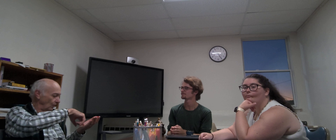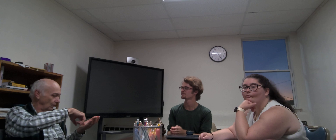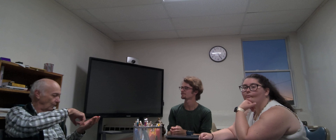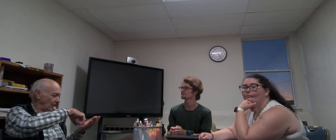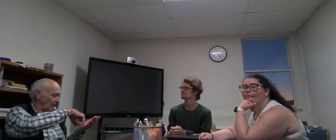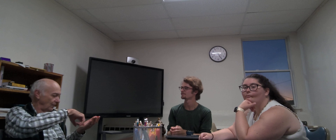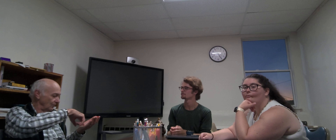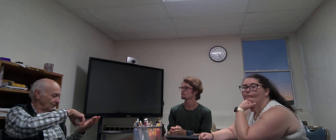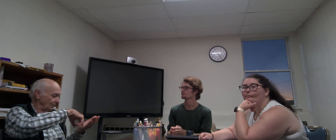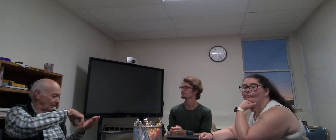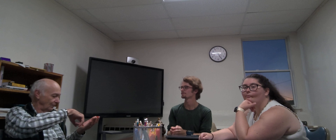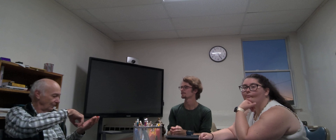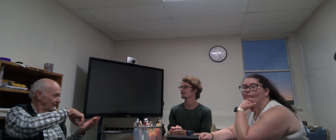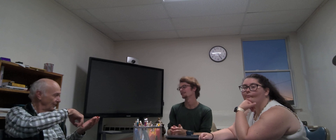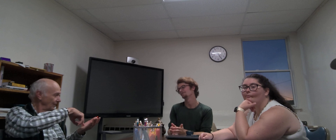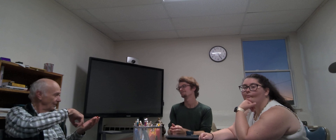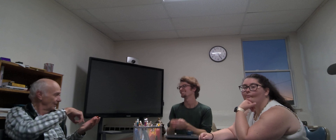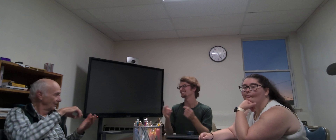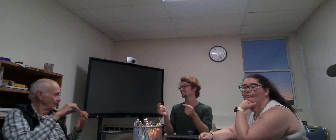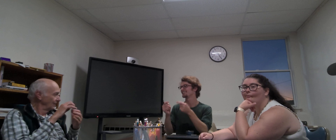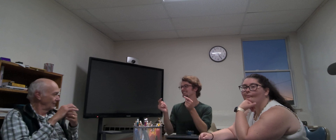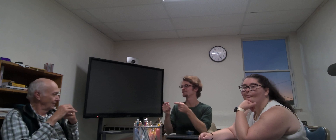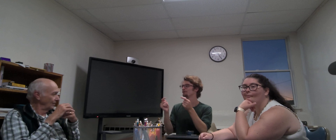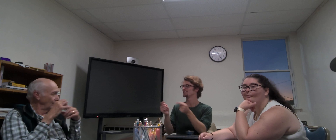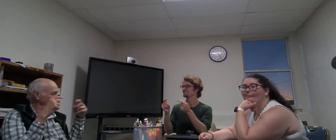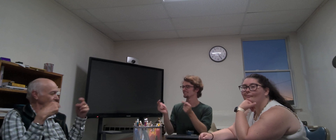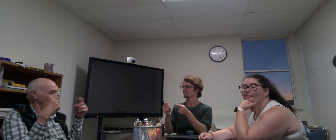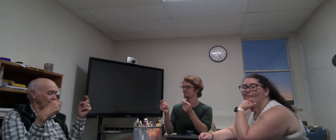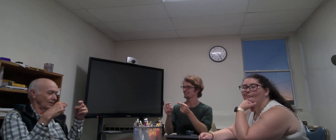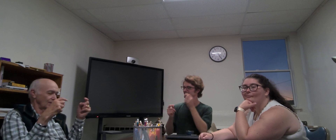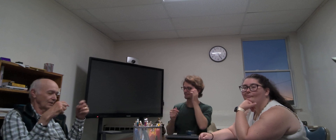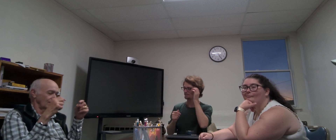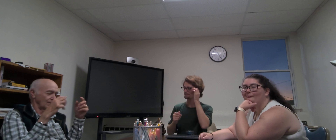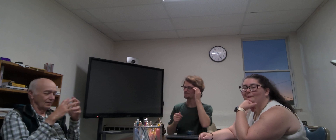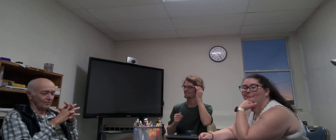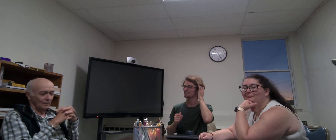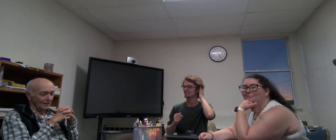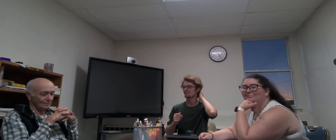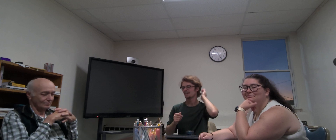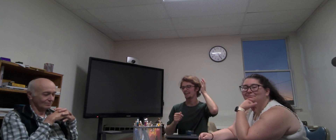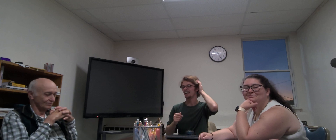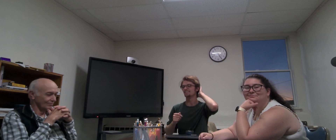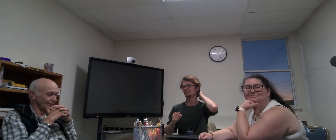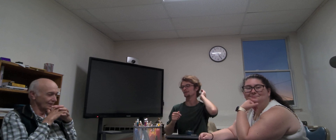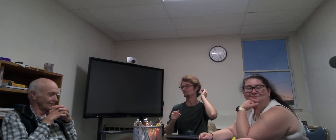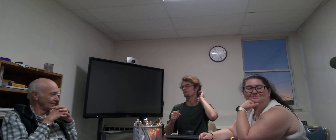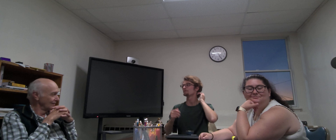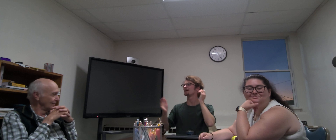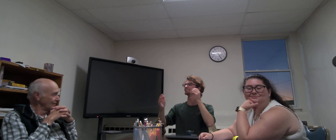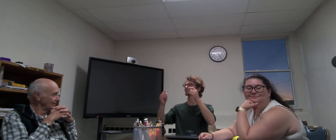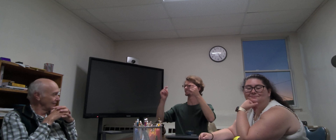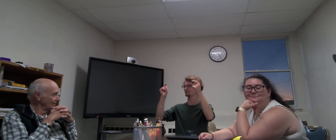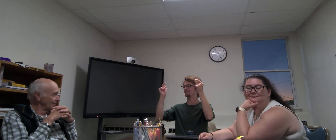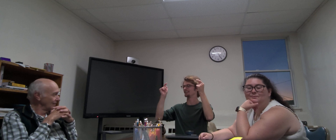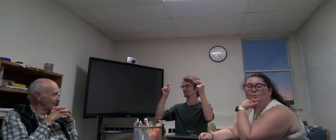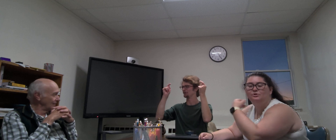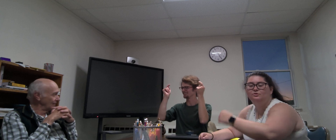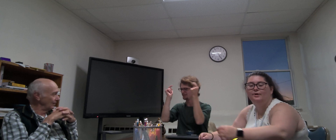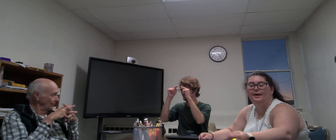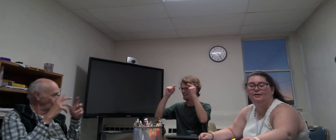fish tank being broken. No. And It leaking. is, yeah, it's the point, it's But- something like that. Okay. Good. And pain signs might can be not done work anywhere. at If you have a all. headache,